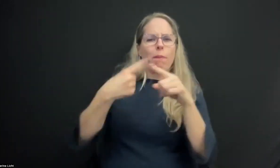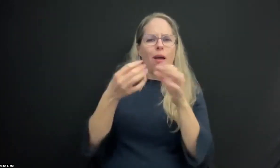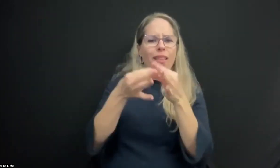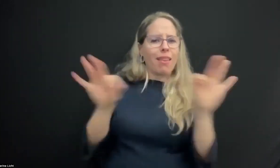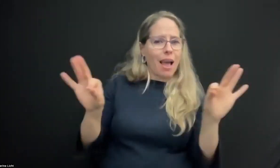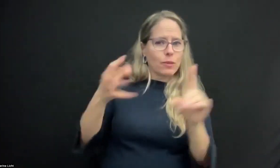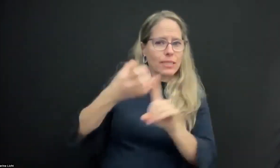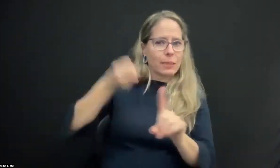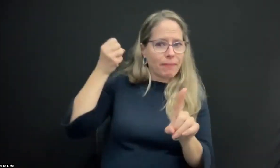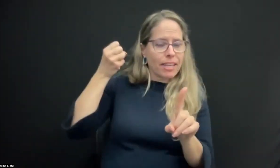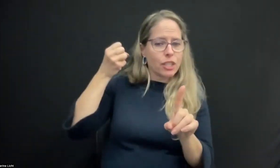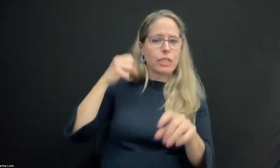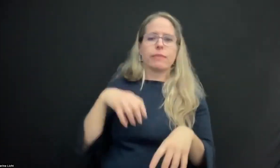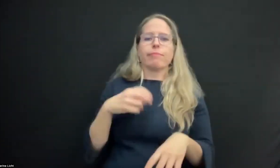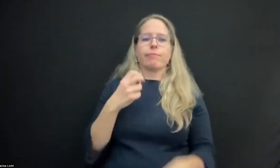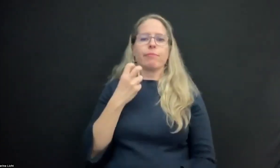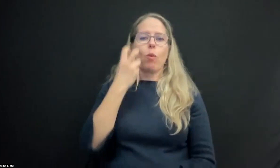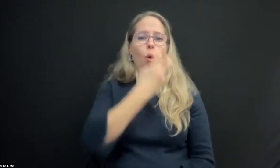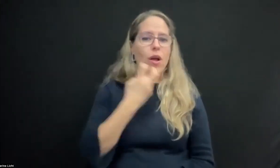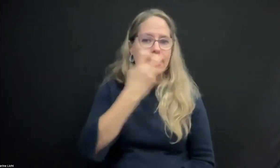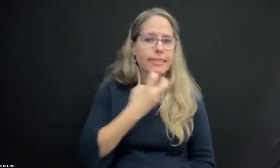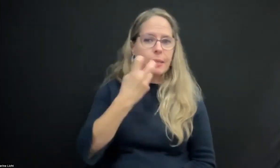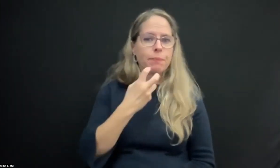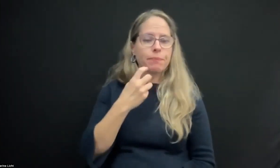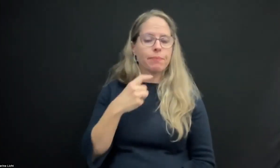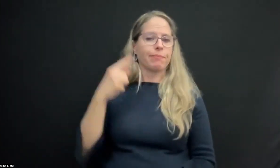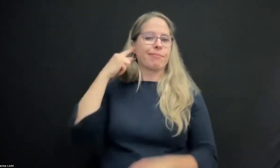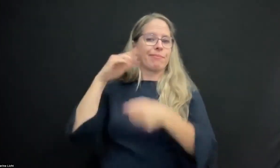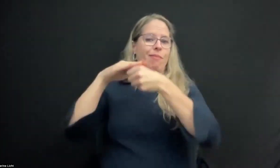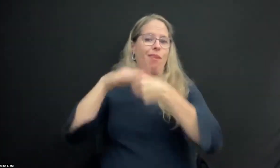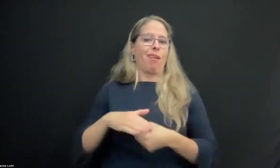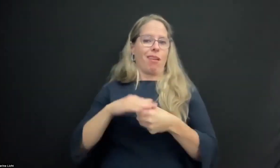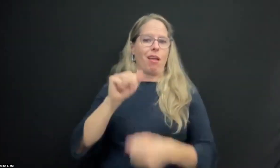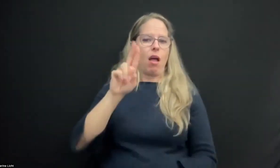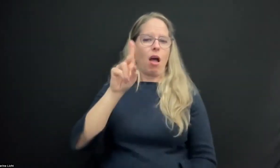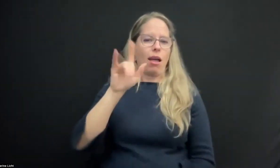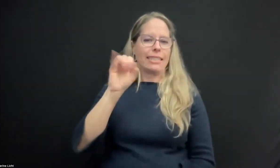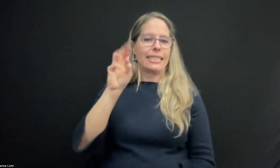discuss more about language deprivation, oralism, autism?